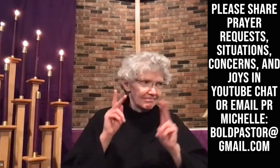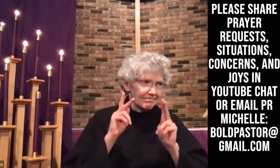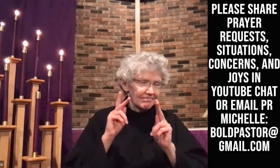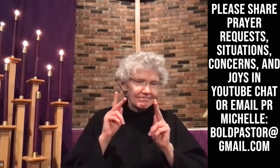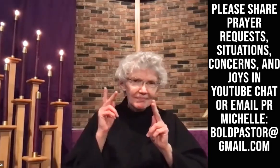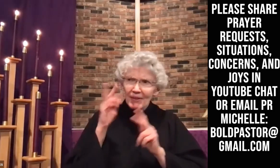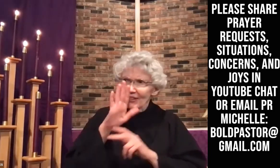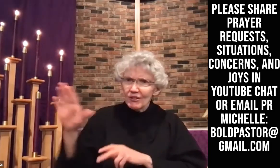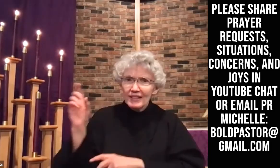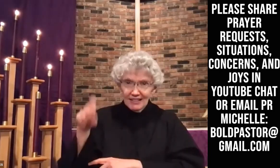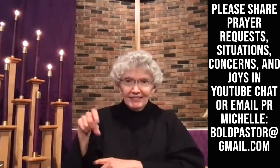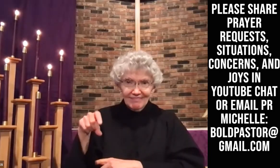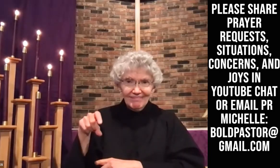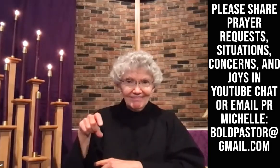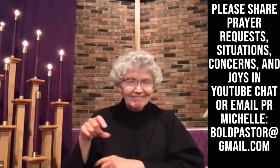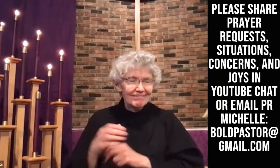Prayers of the people.